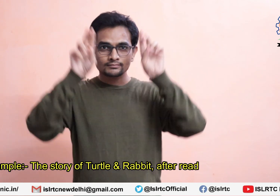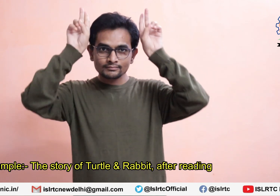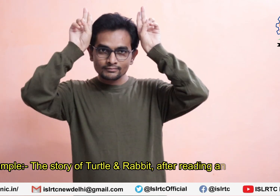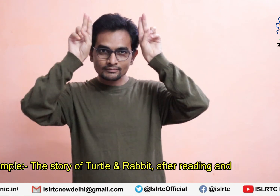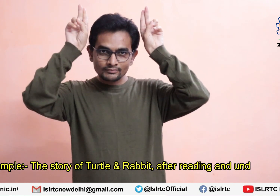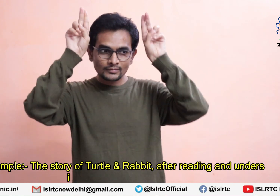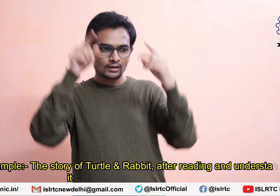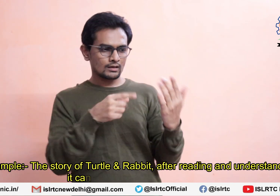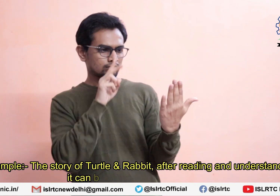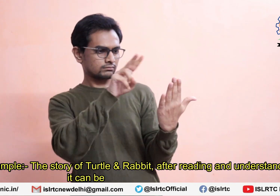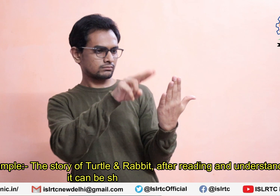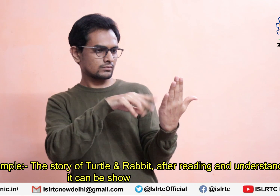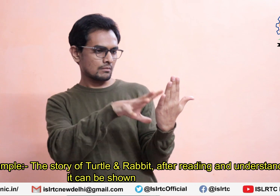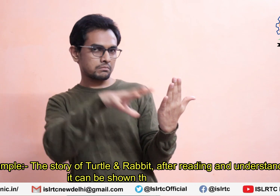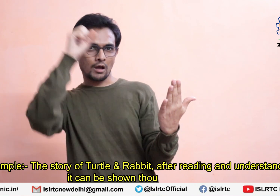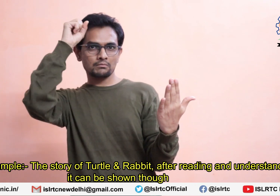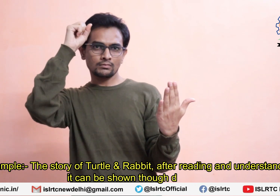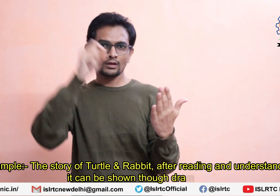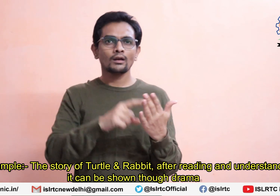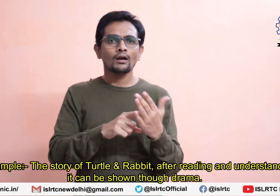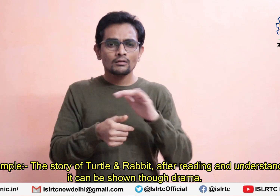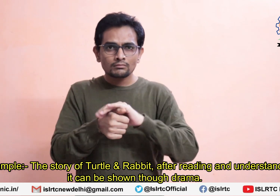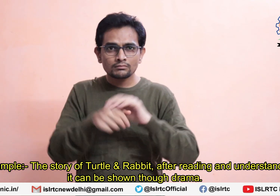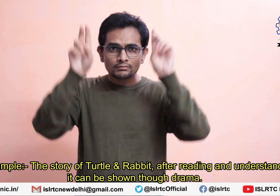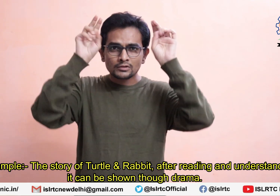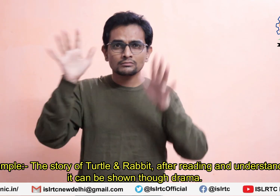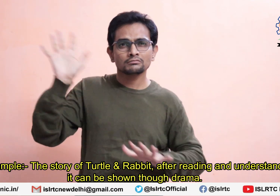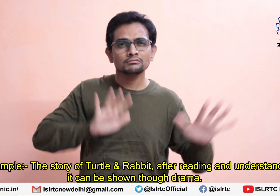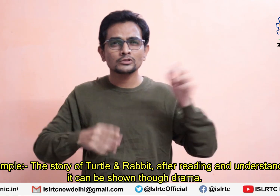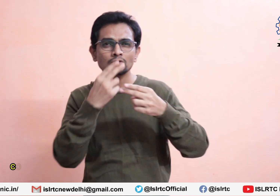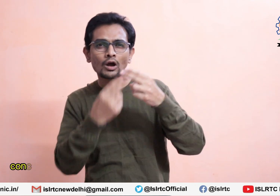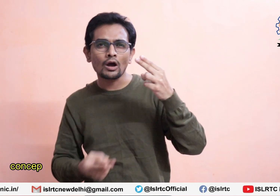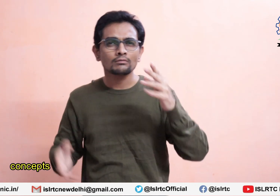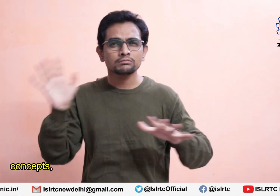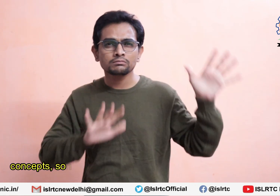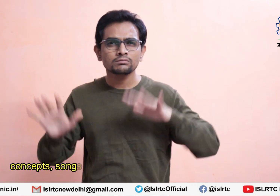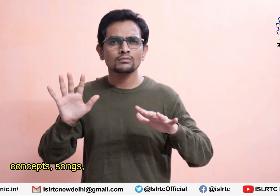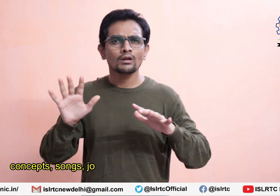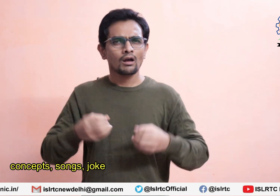the story of turtle and rabbit, after reading and understanding, it can be shown through drama,